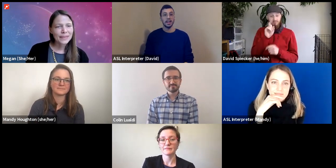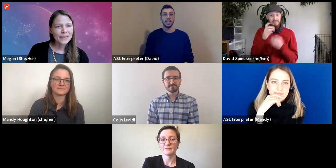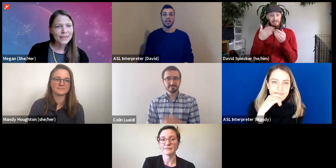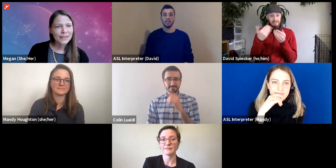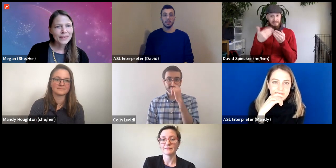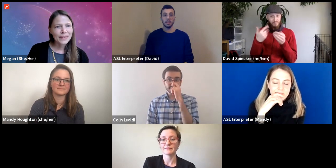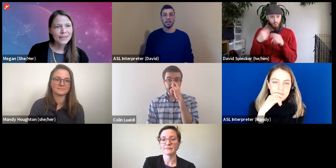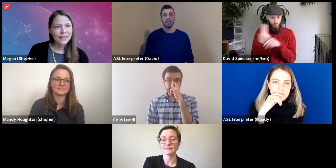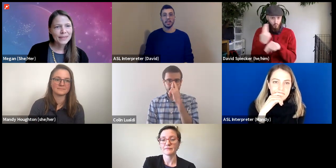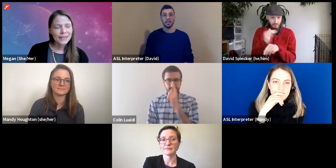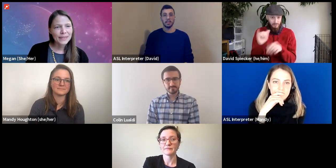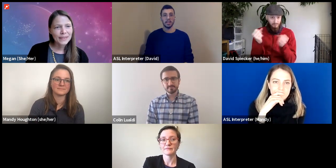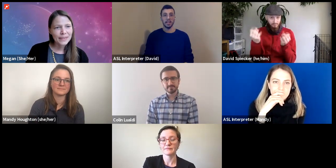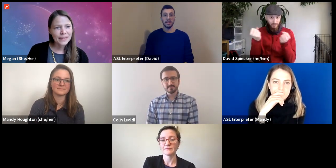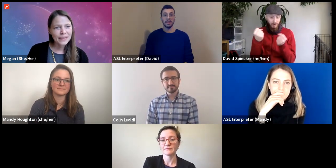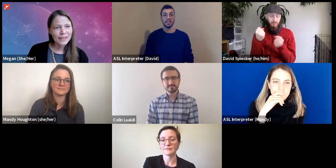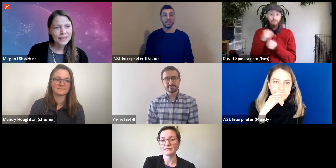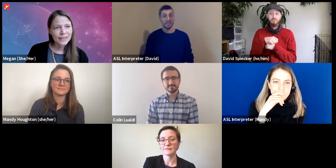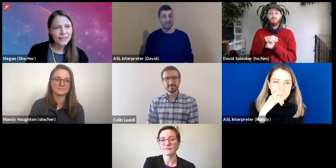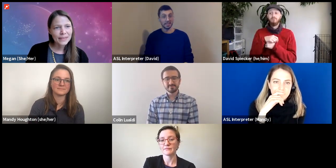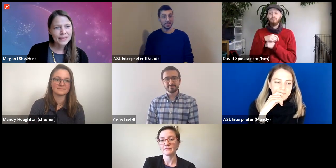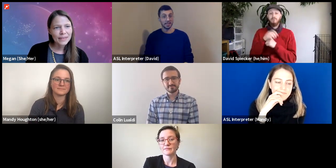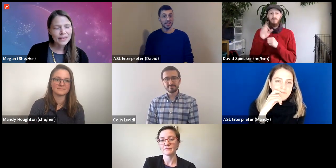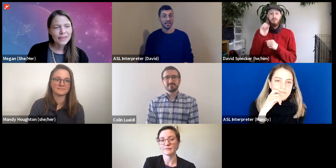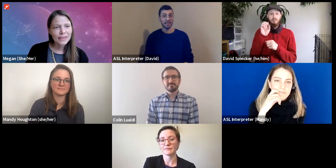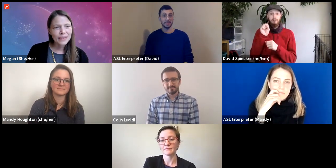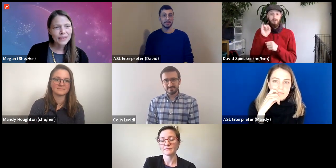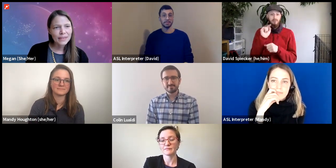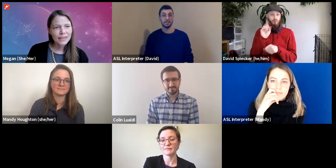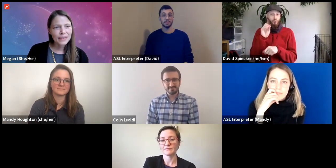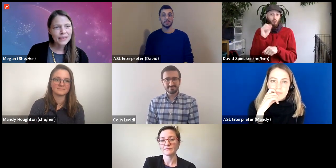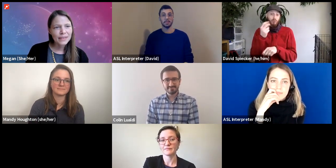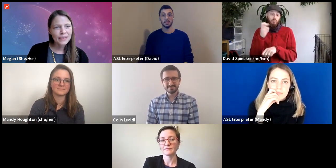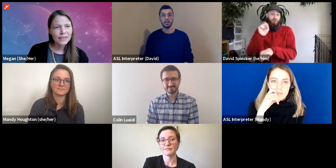And yeah, I also think at the end of the day, is it easy to use that sign?